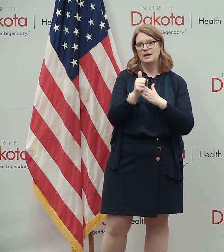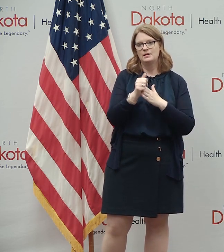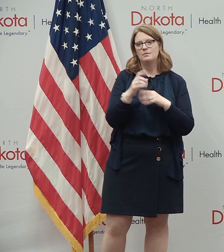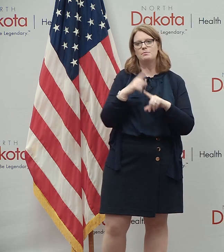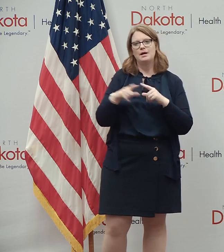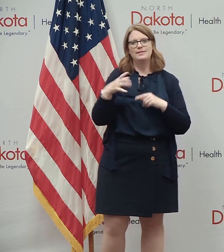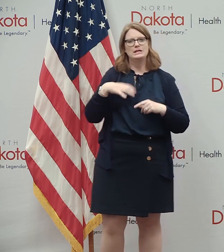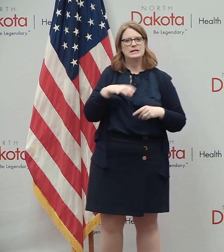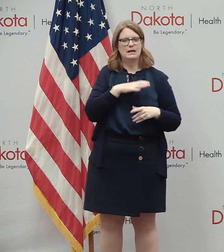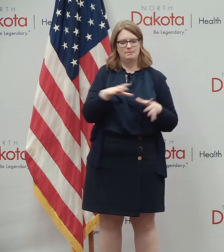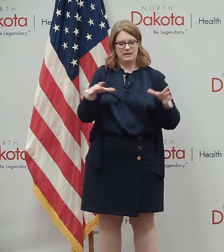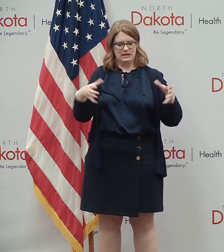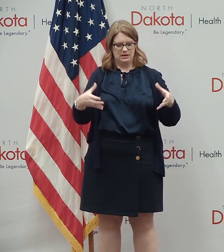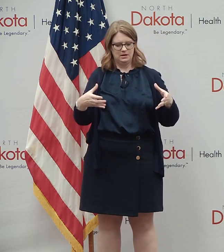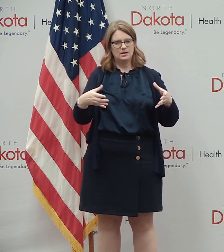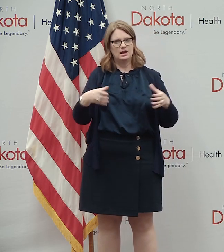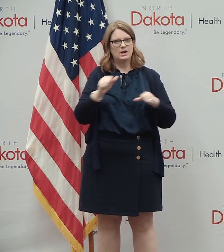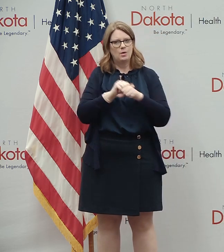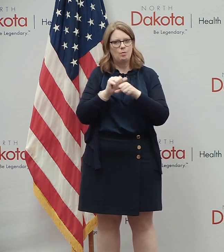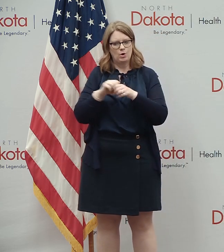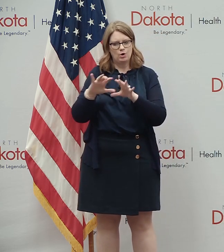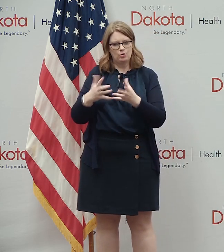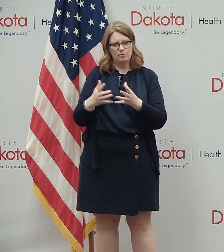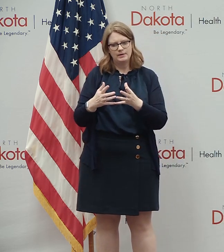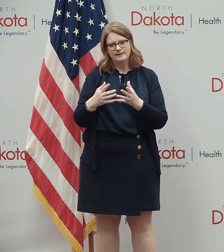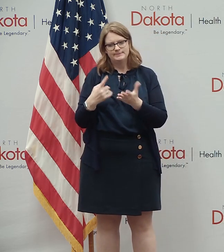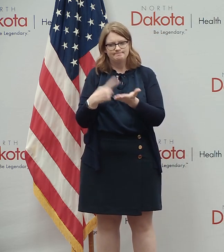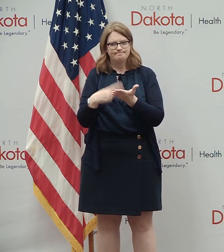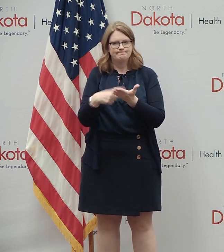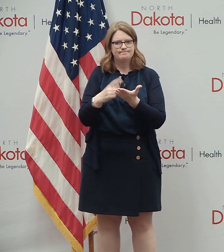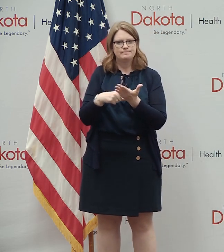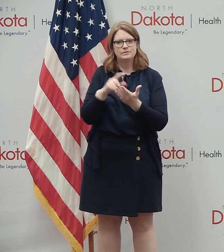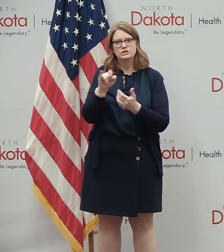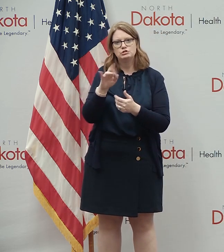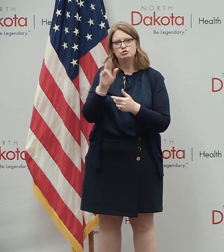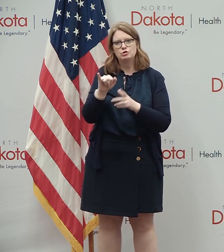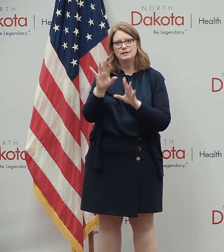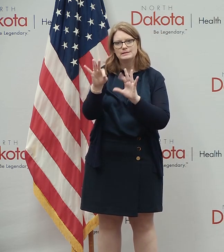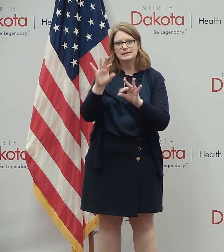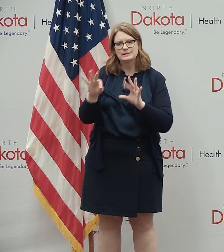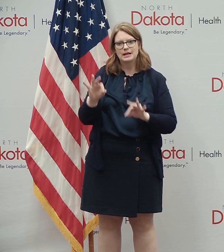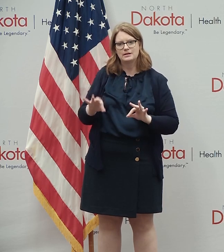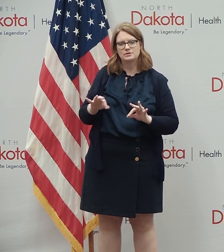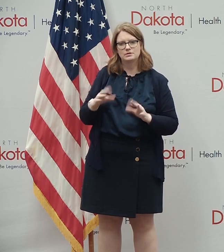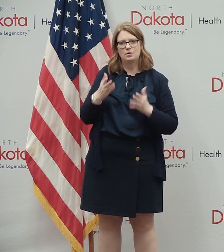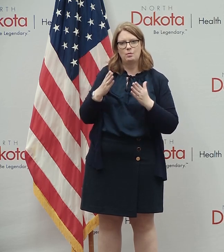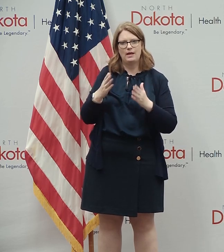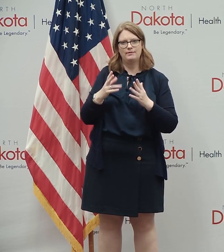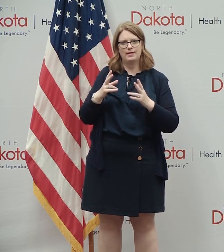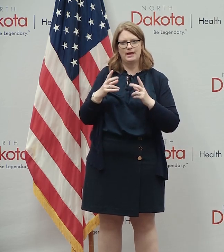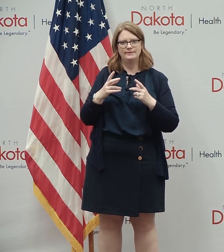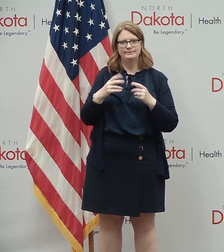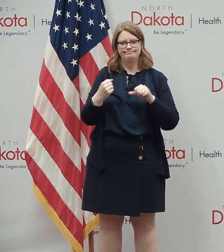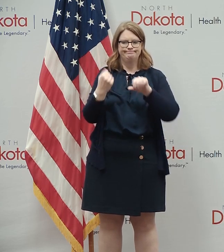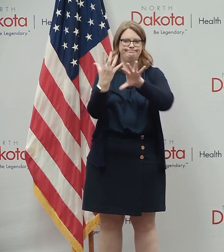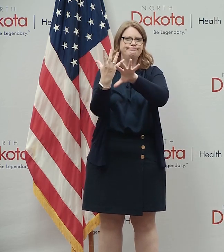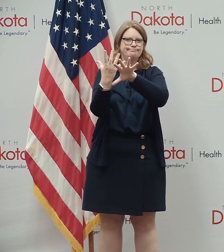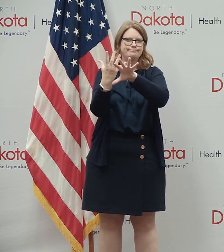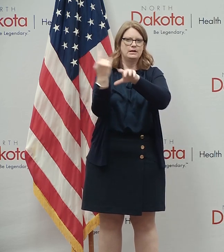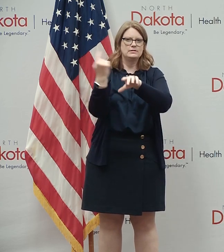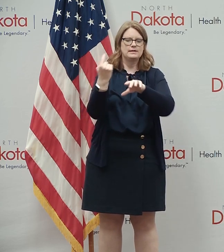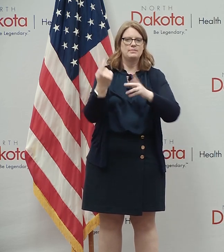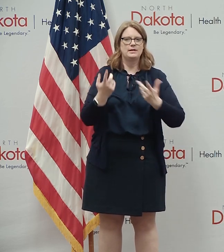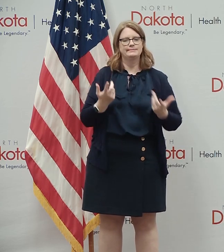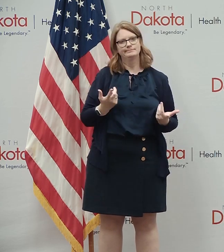committee and a work group that is looking on doing jury selection through a remote electronic means as opposed to in person.